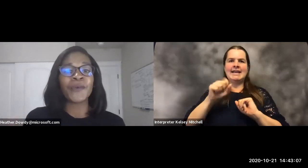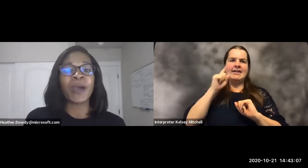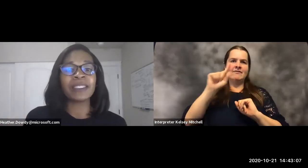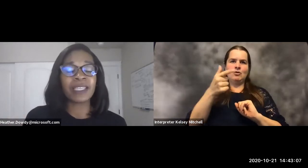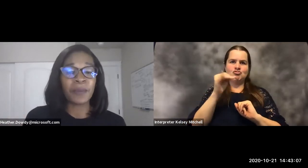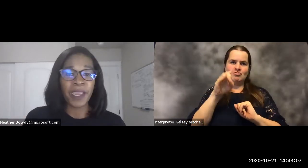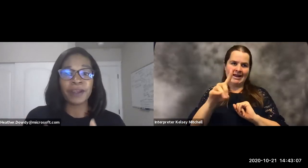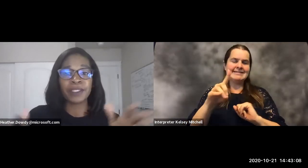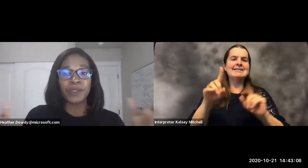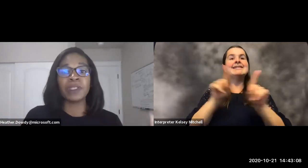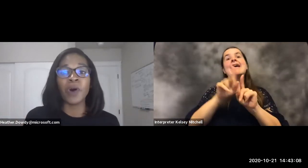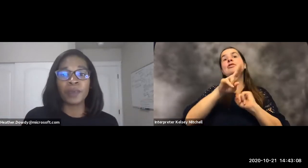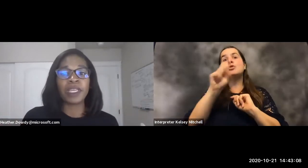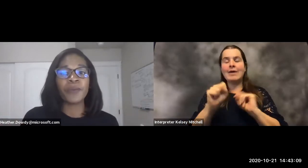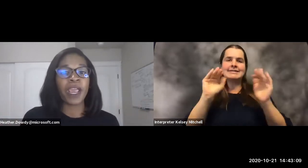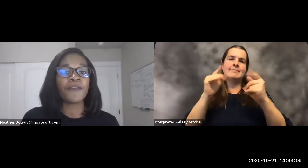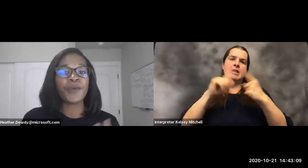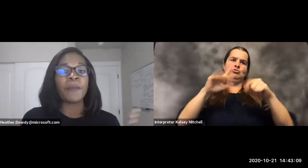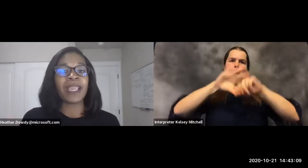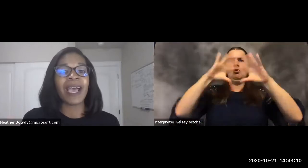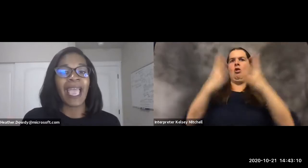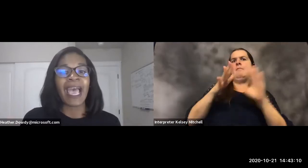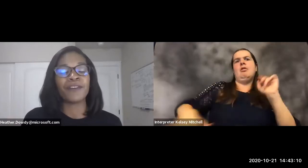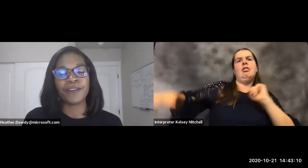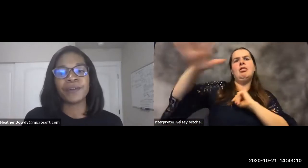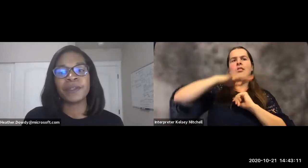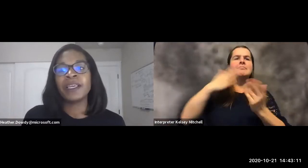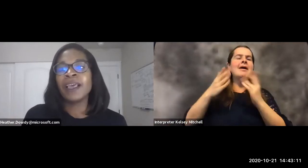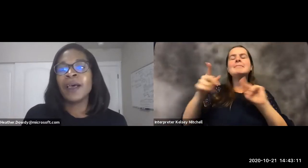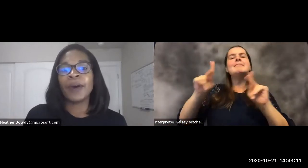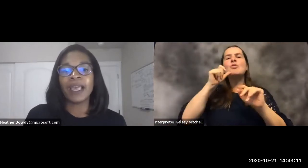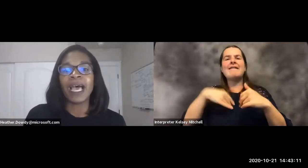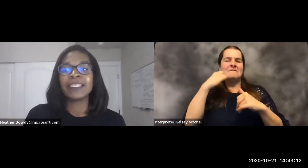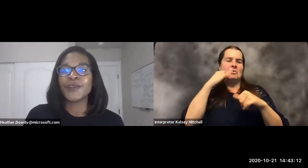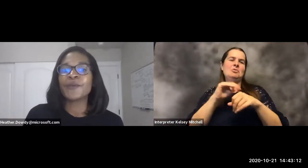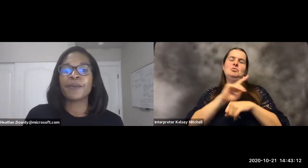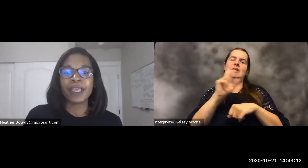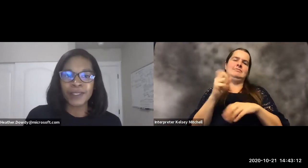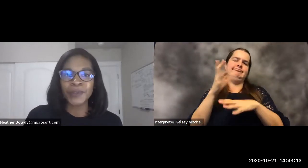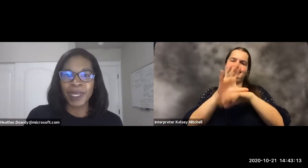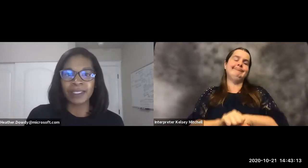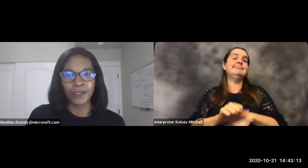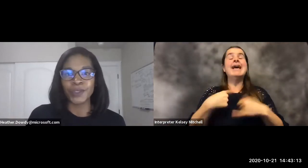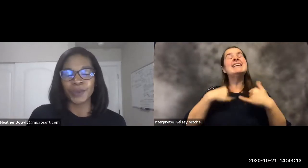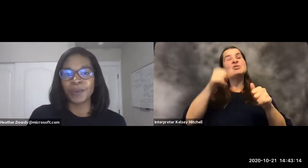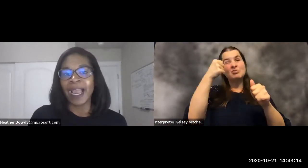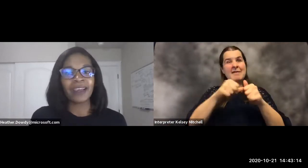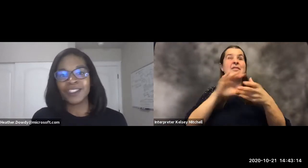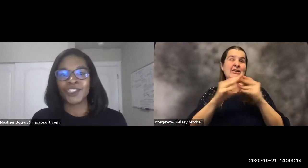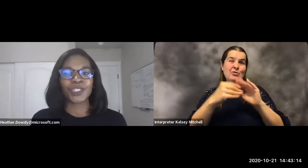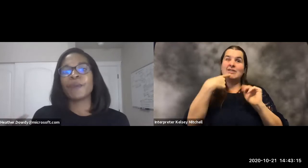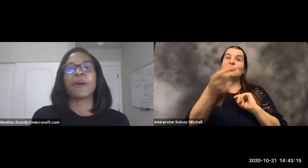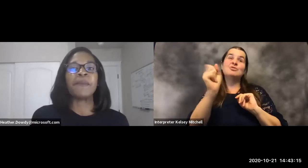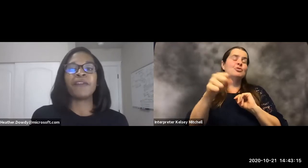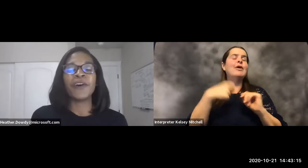like the US compared to globally, where everyone might not have a phone. But I still remember that story I told you, where I